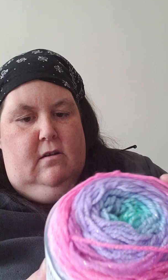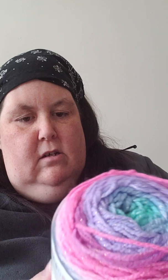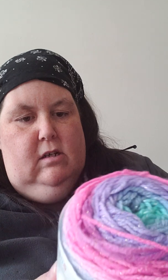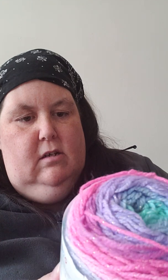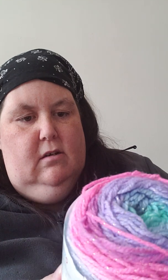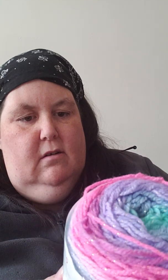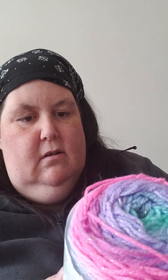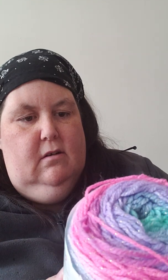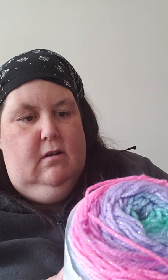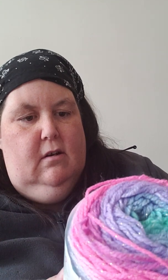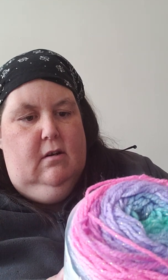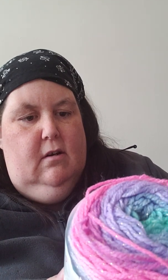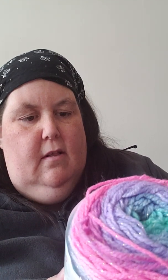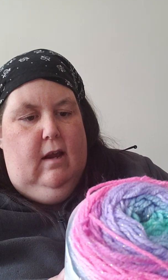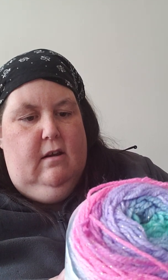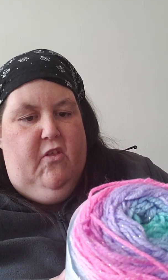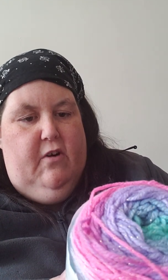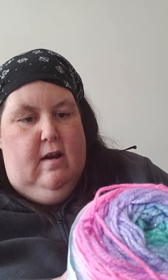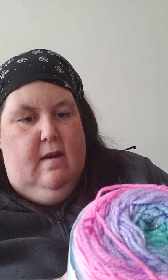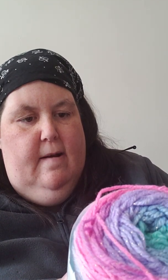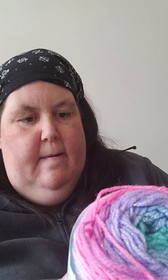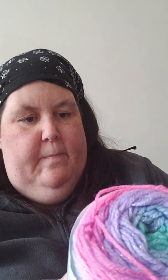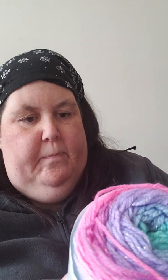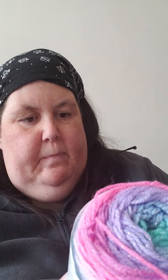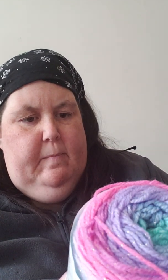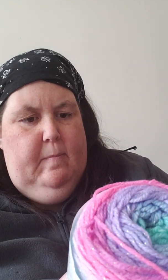And light 3.